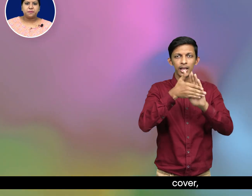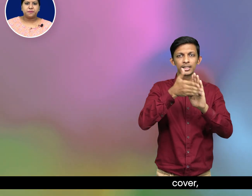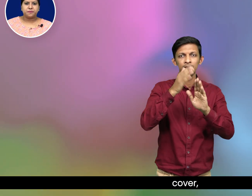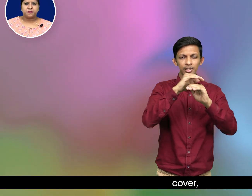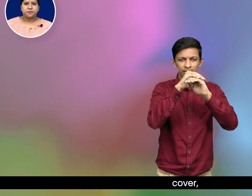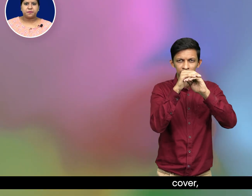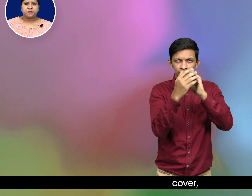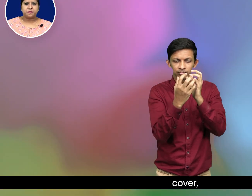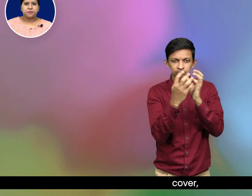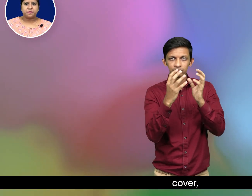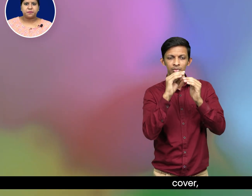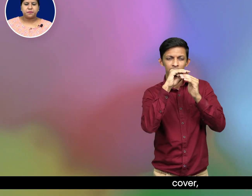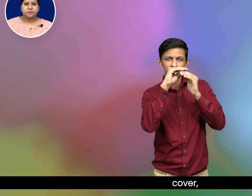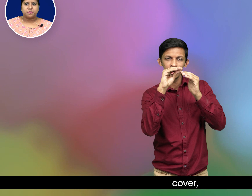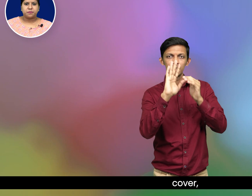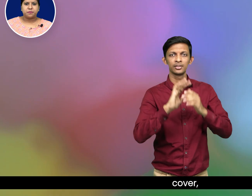cover,